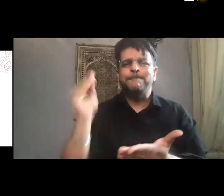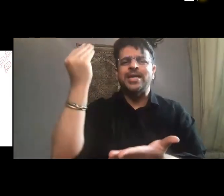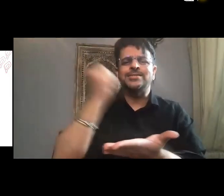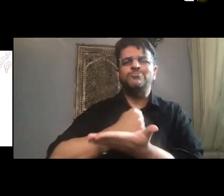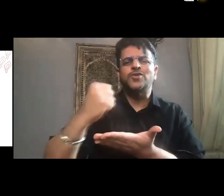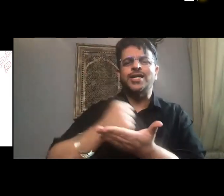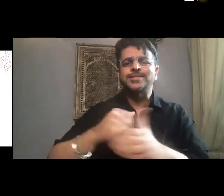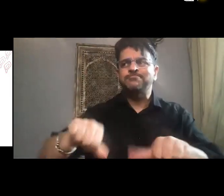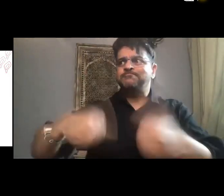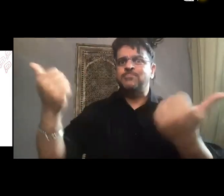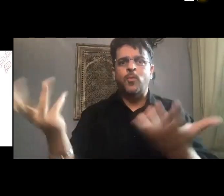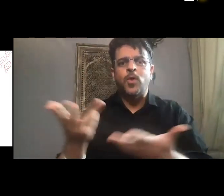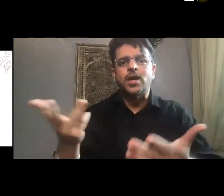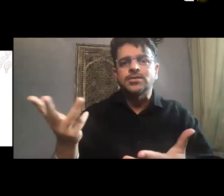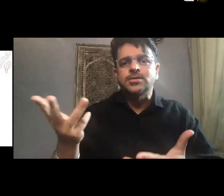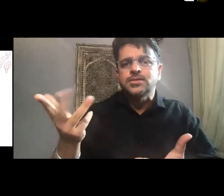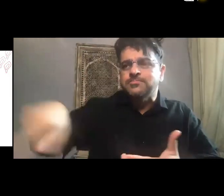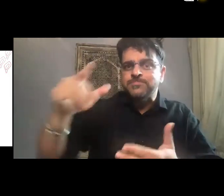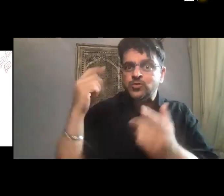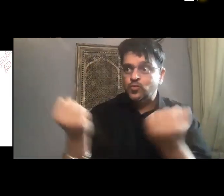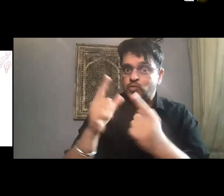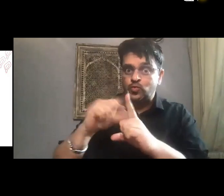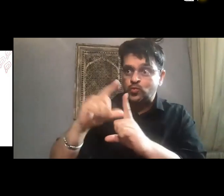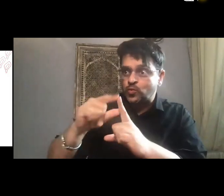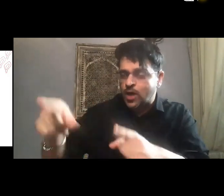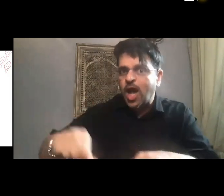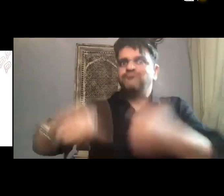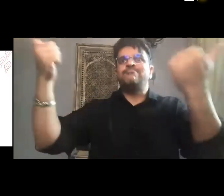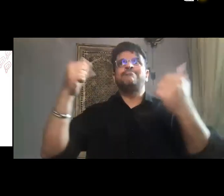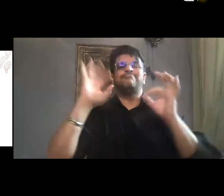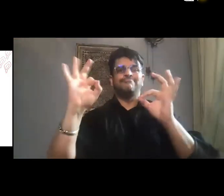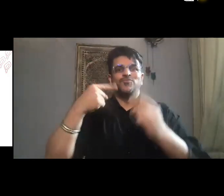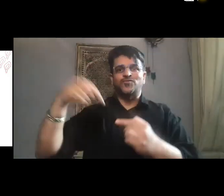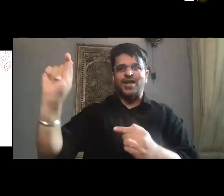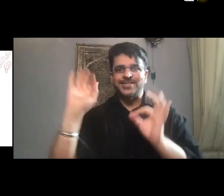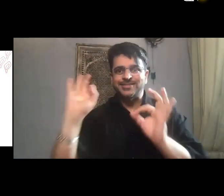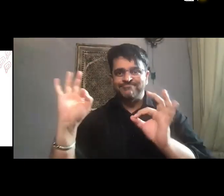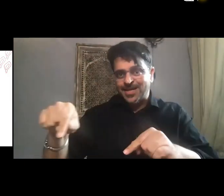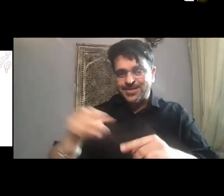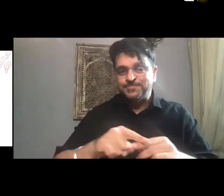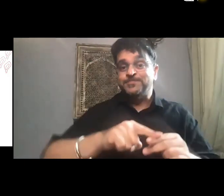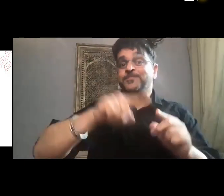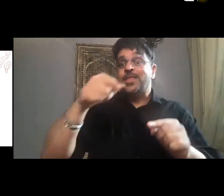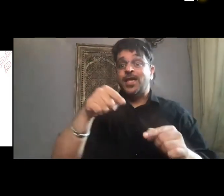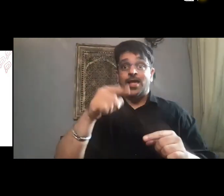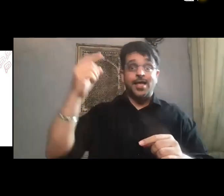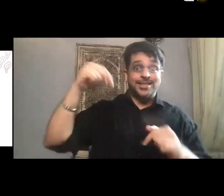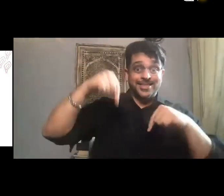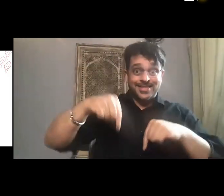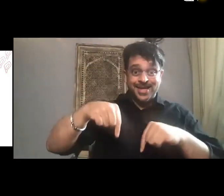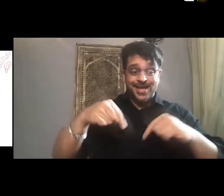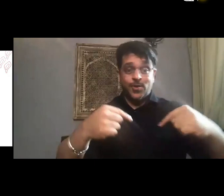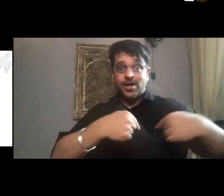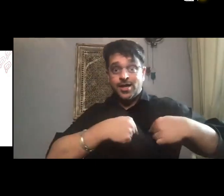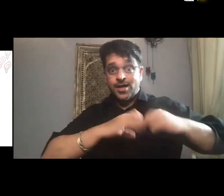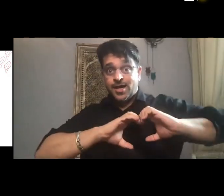of skills. And what are the best practices that can work? Are we doing those best practices? If that best practice is working, can